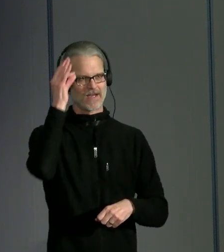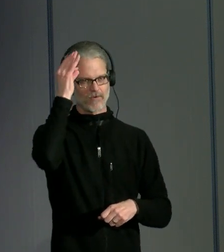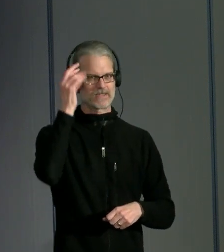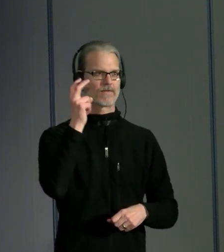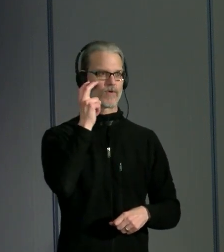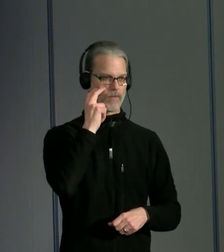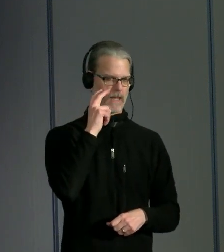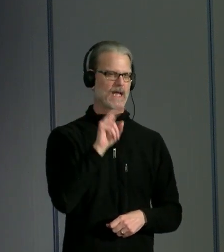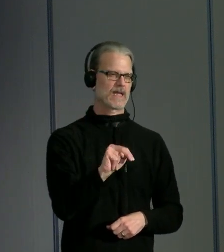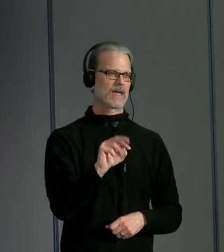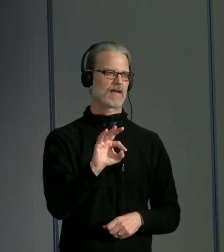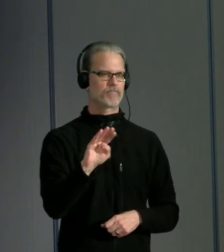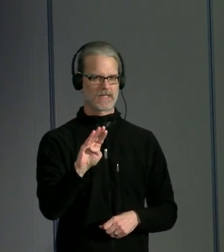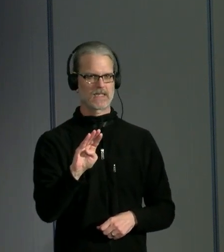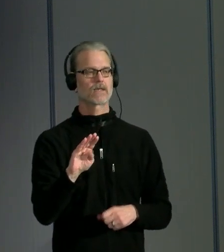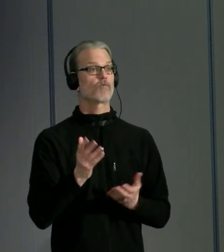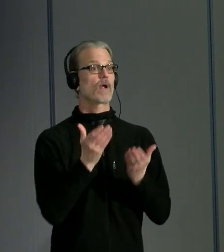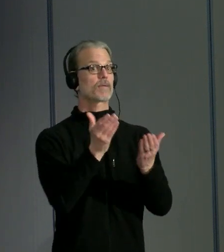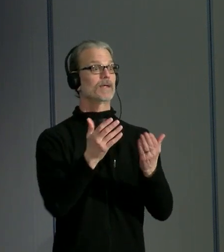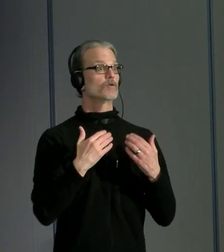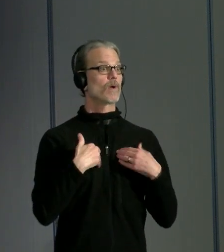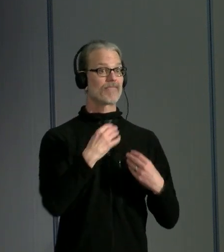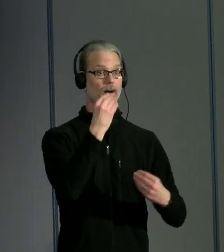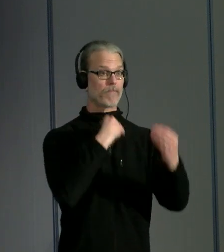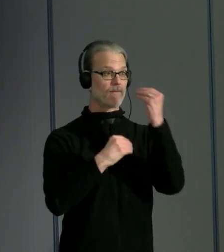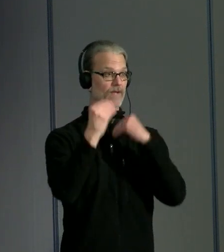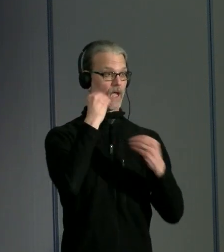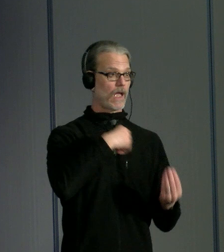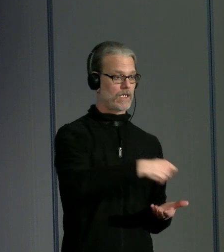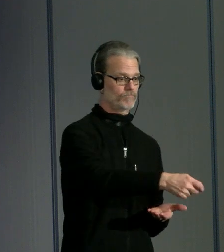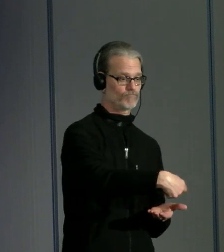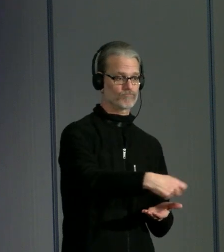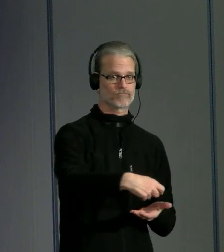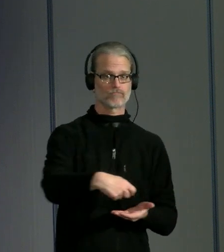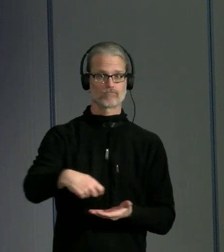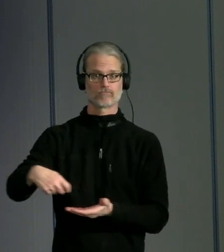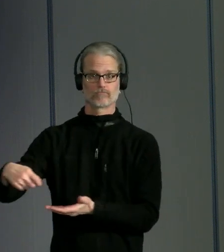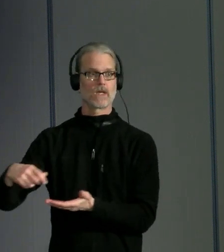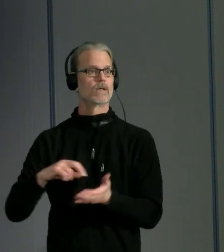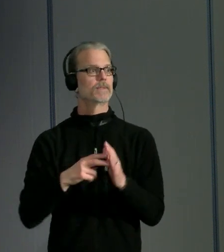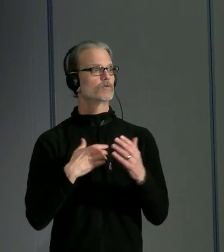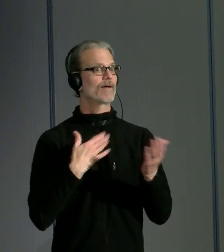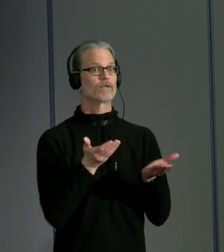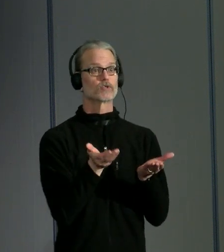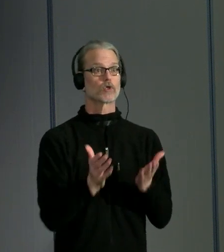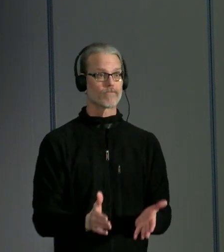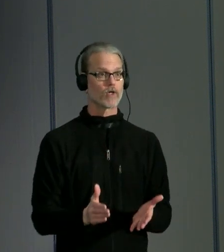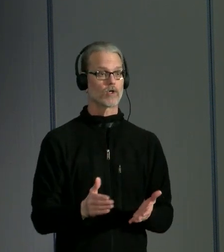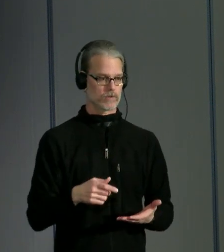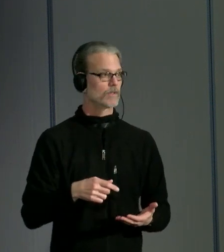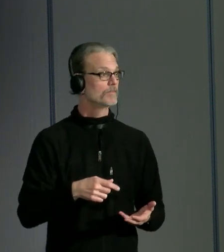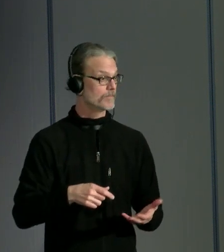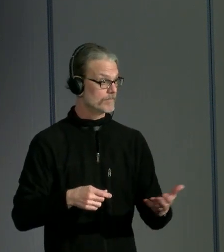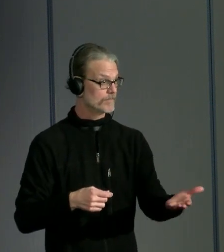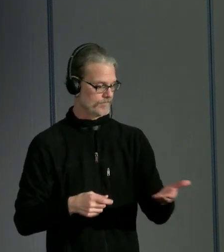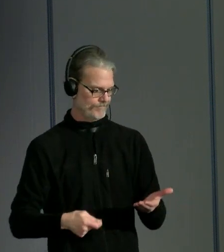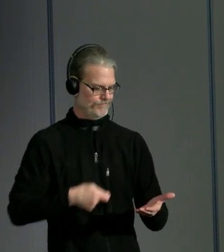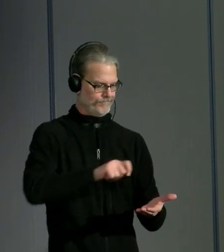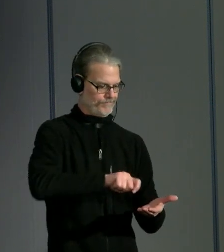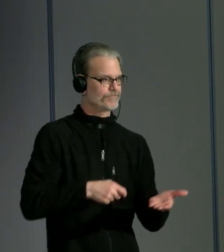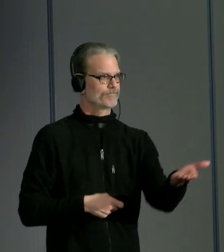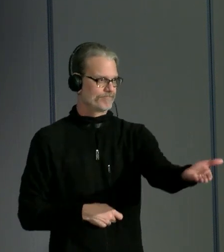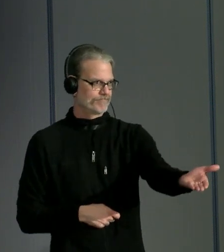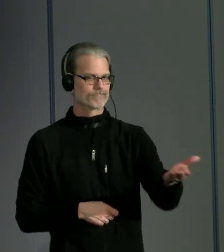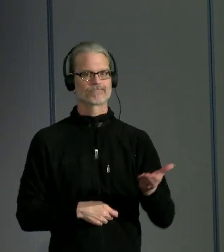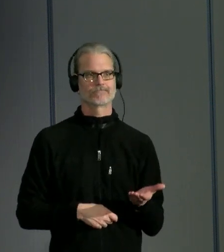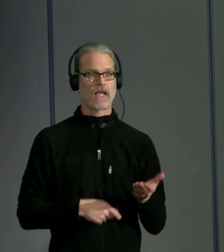that events do a buffet style, meaning you have enough manpower to have servers that can plate the food, explain the